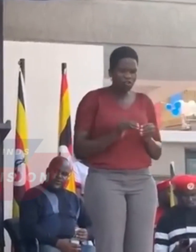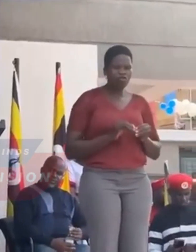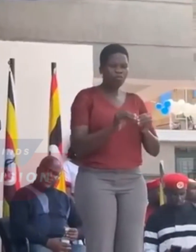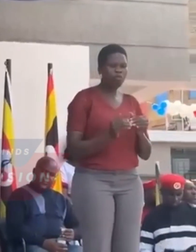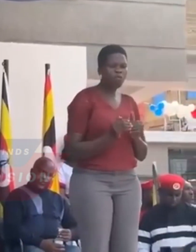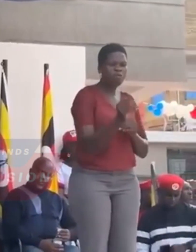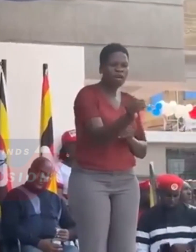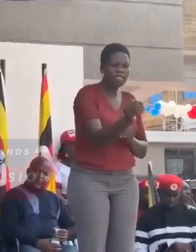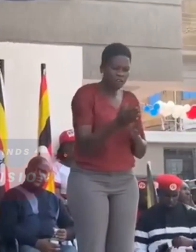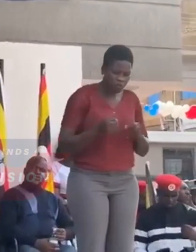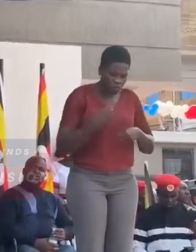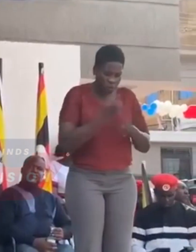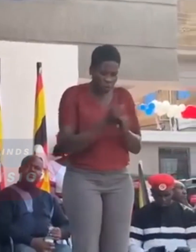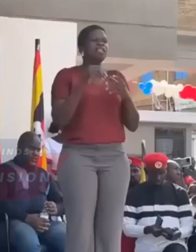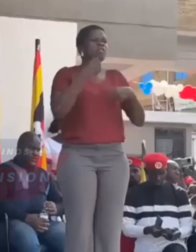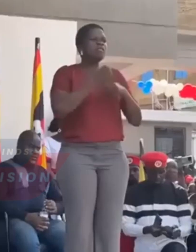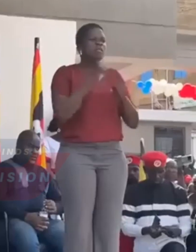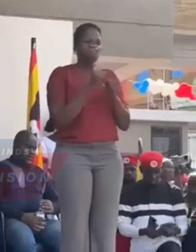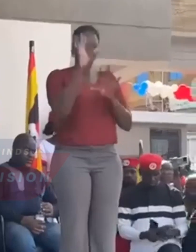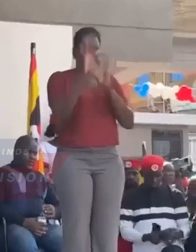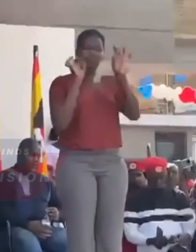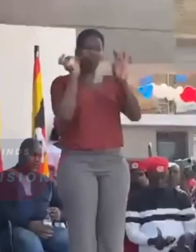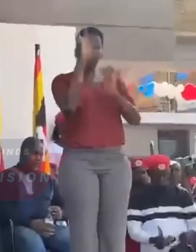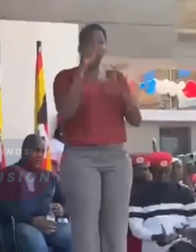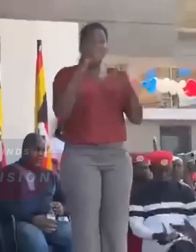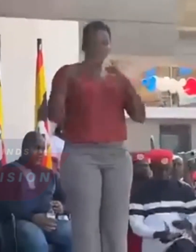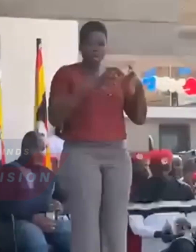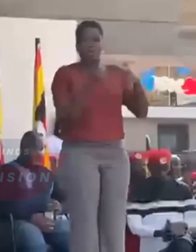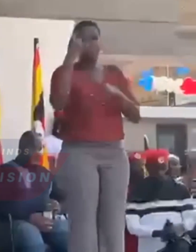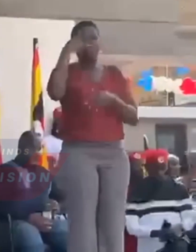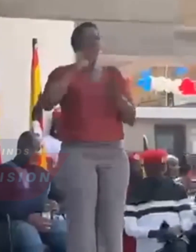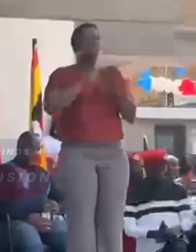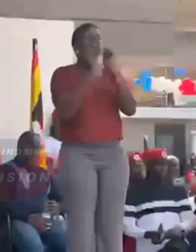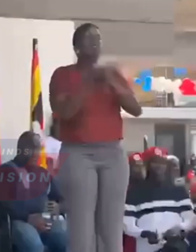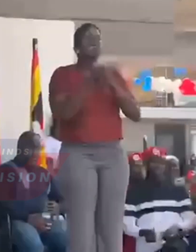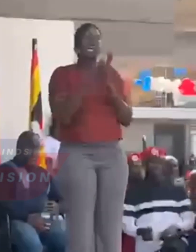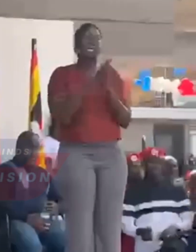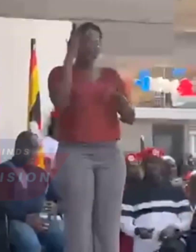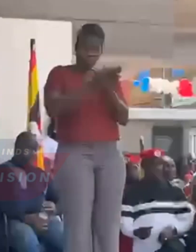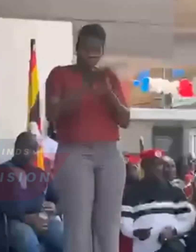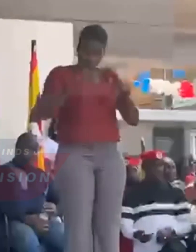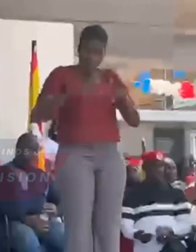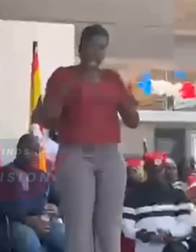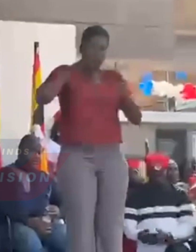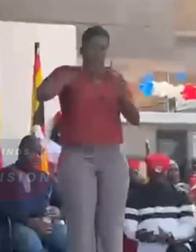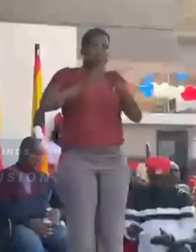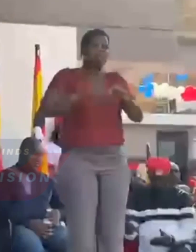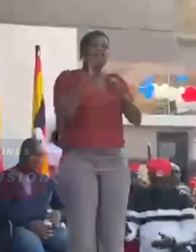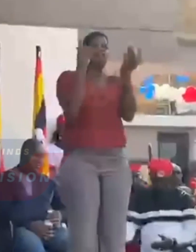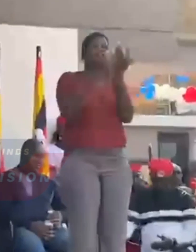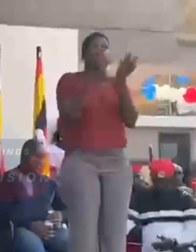to pave way to instrument of change that has never stopped and will not stop until Uganda is